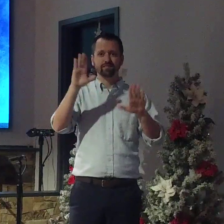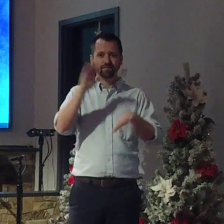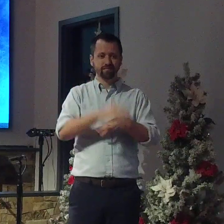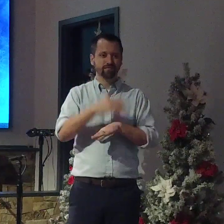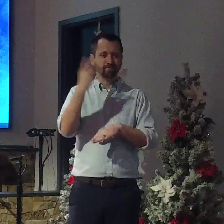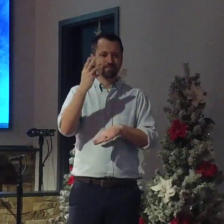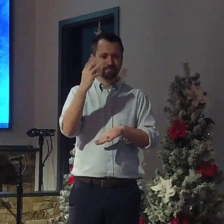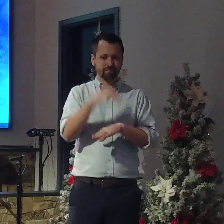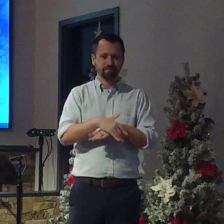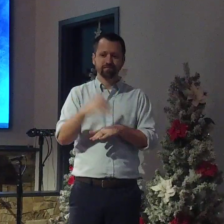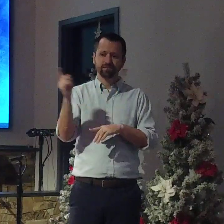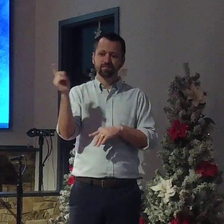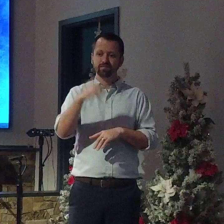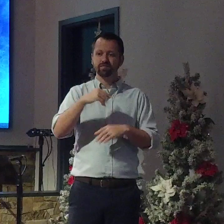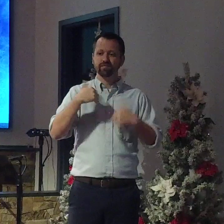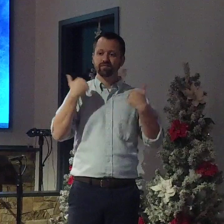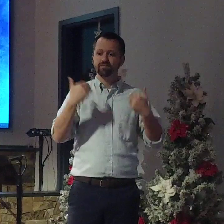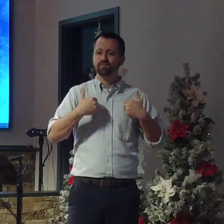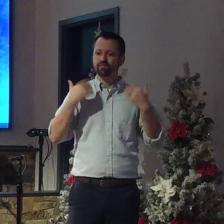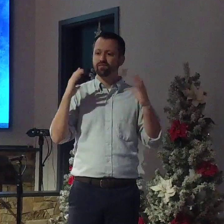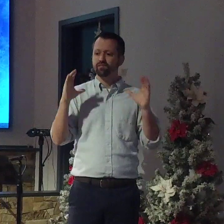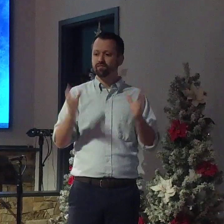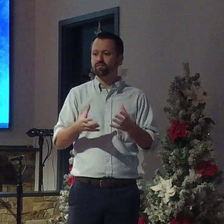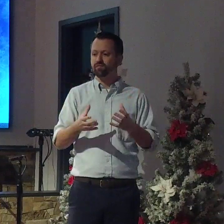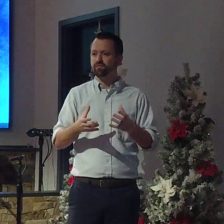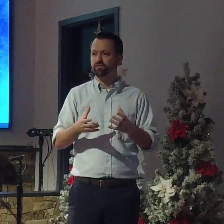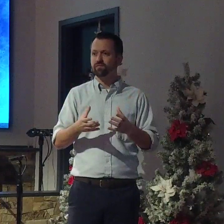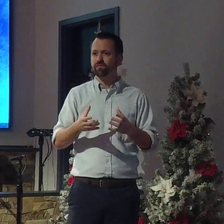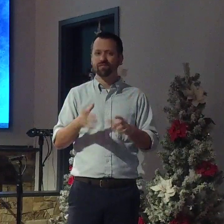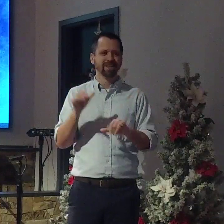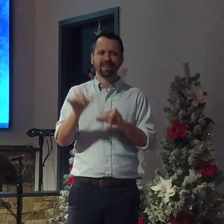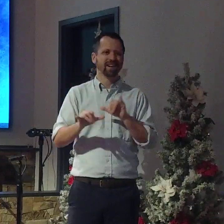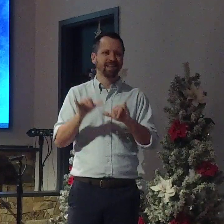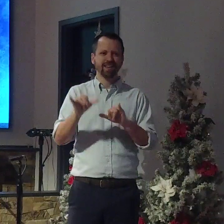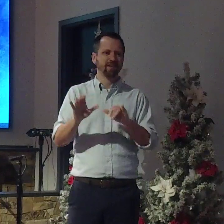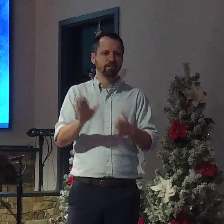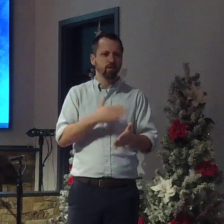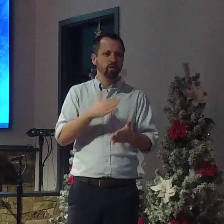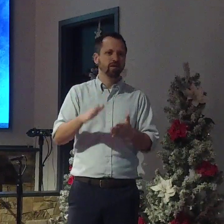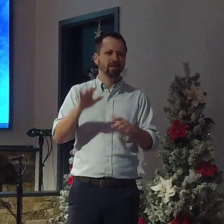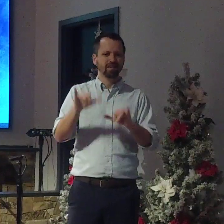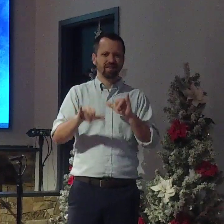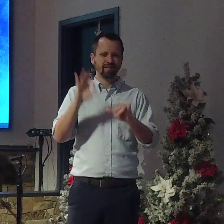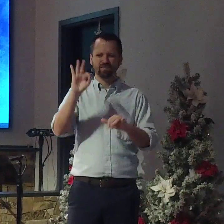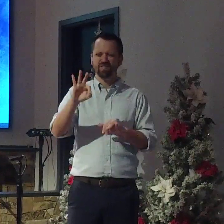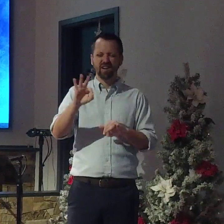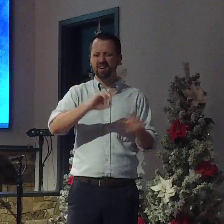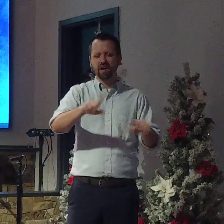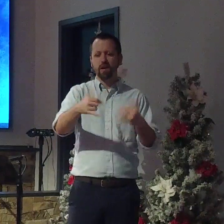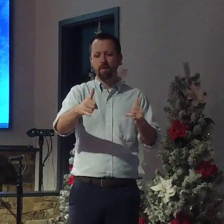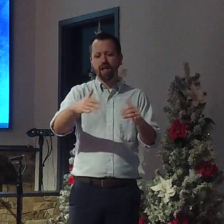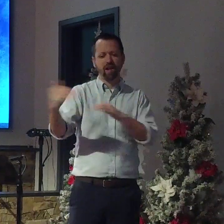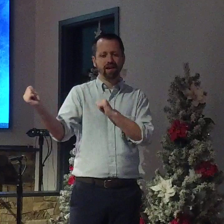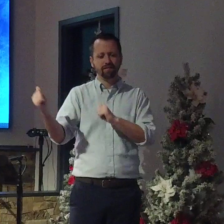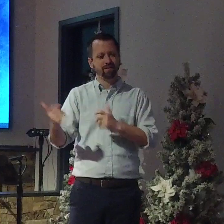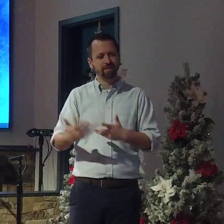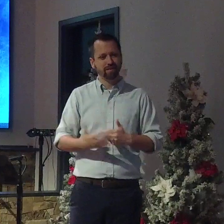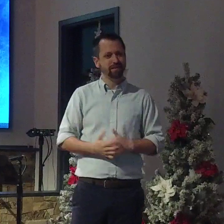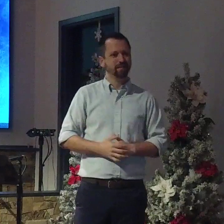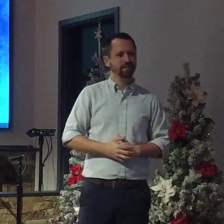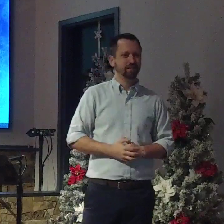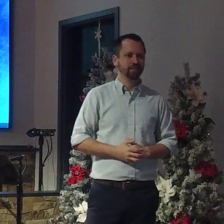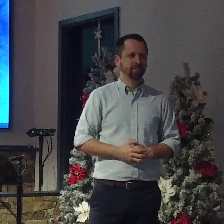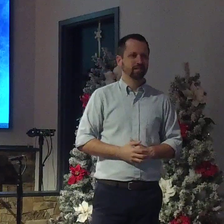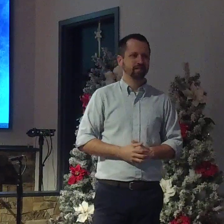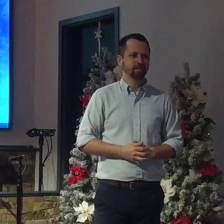youth worship team that's all the participants are teenagers. It's just incredible to see